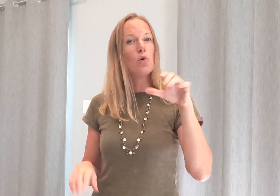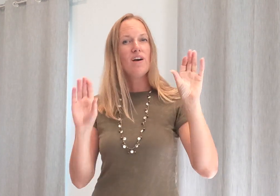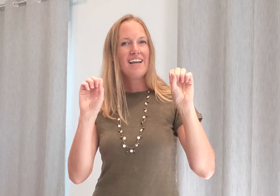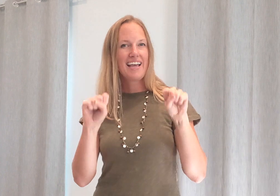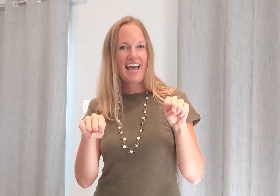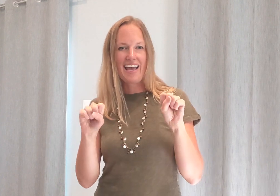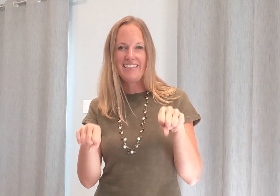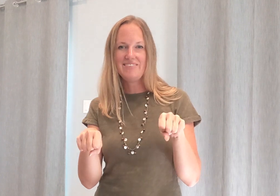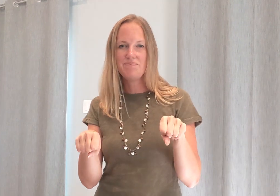who can.